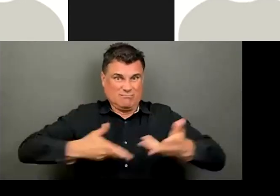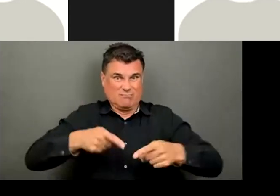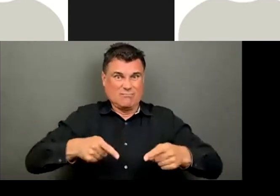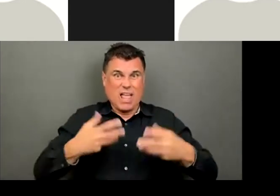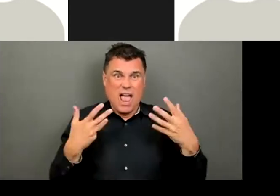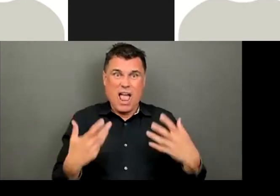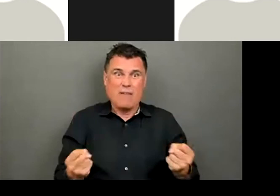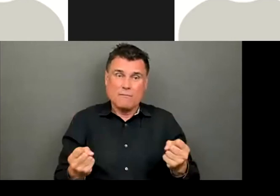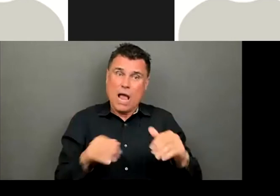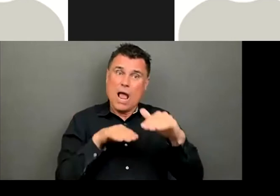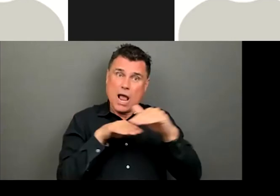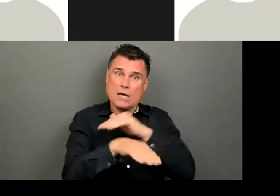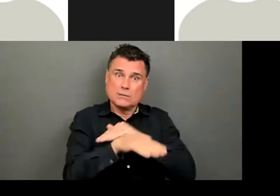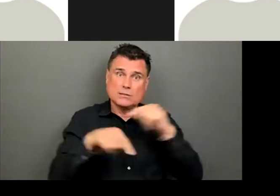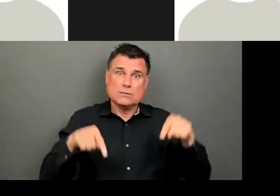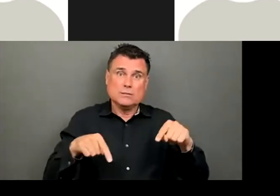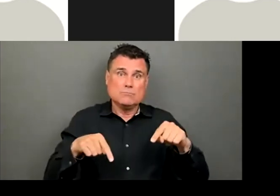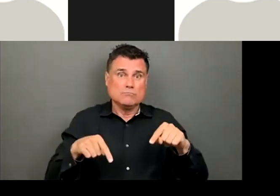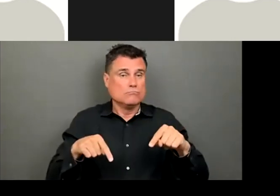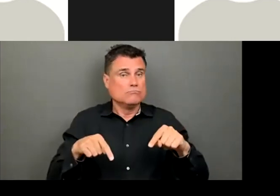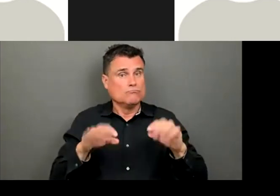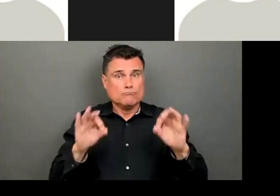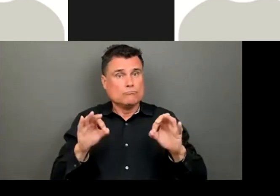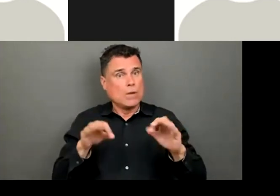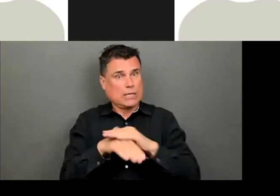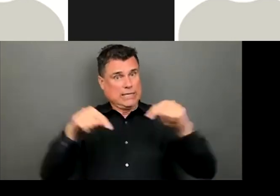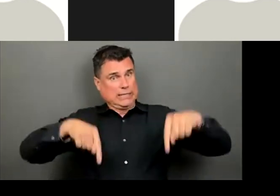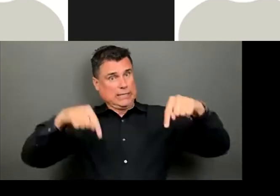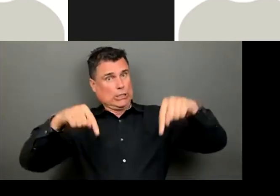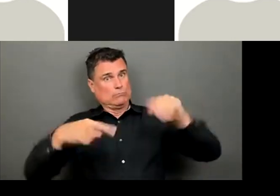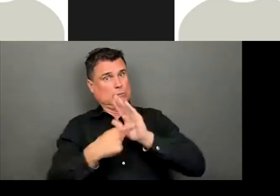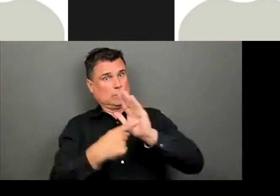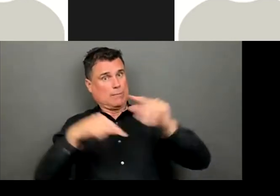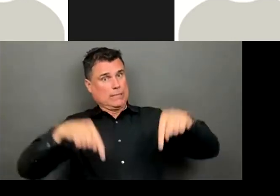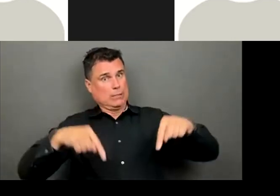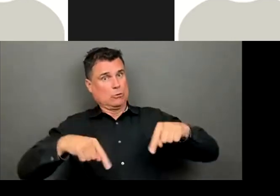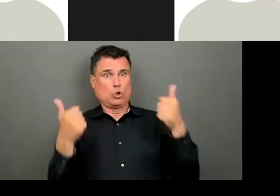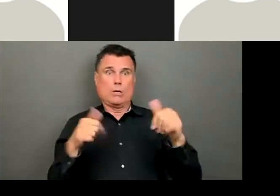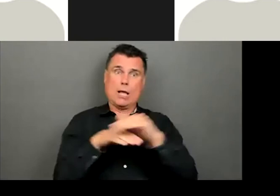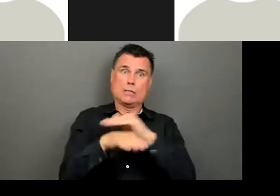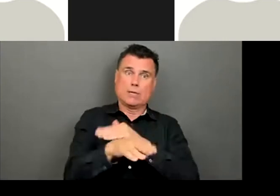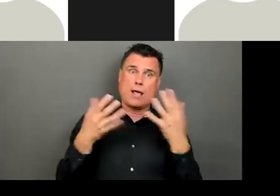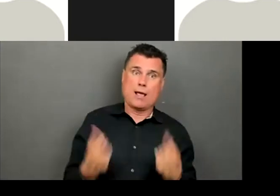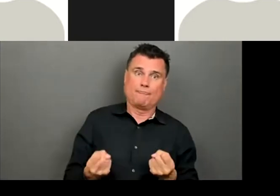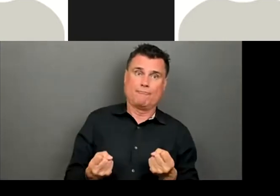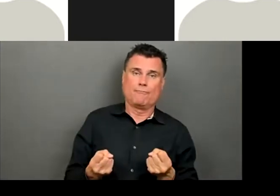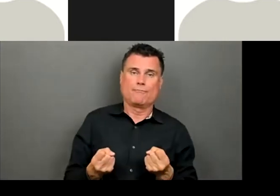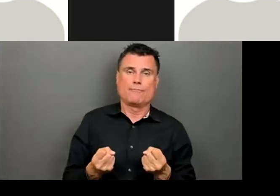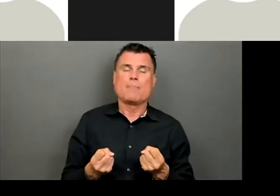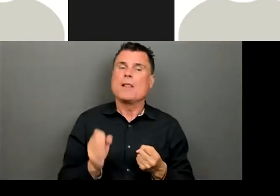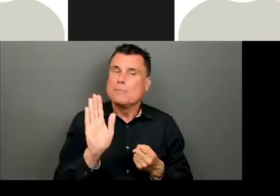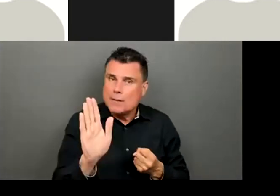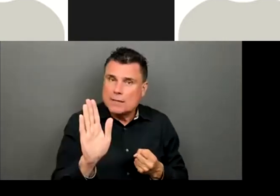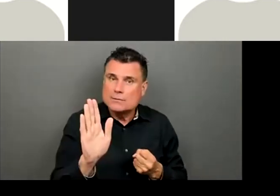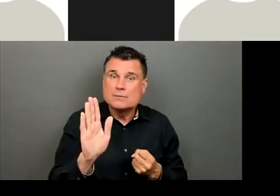to be provided, but we are not trying to provide all, similar features to other events that